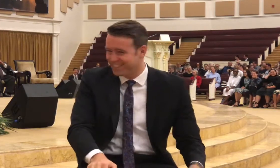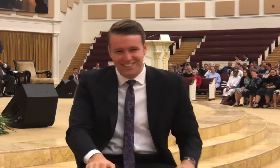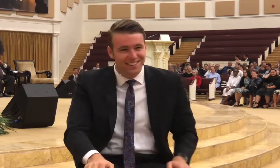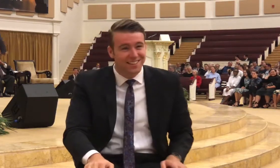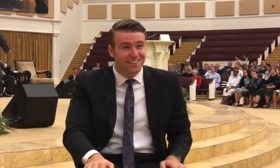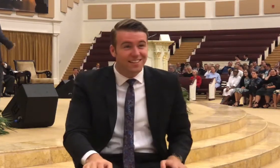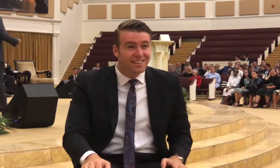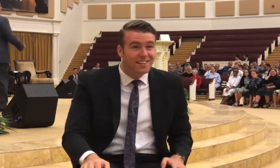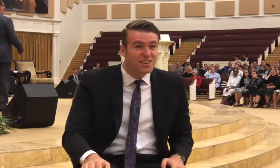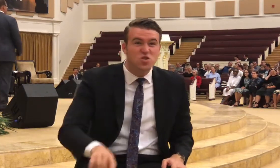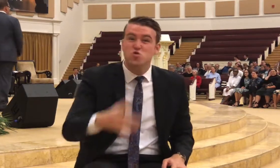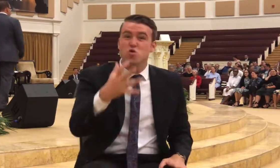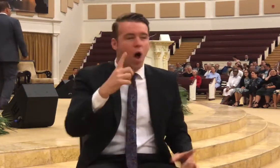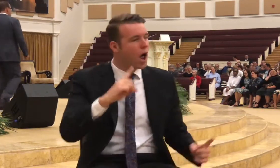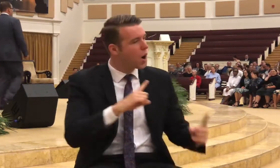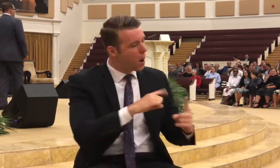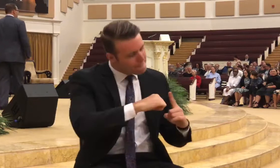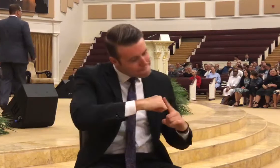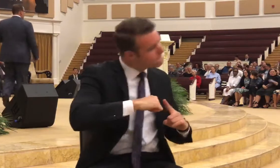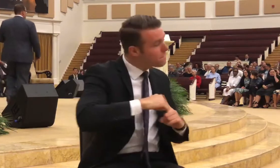You ever just want to punch somebody?